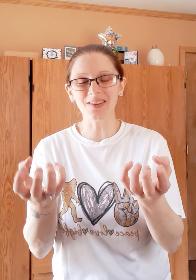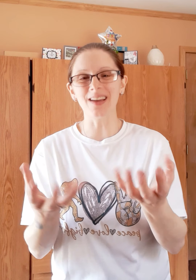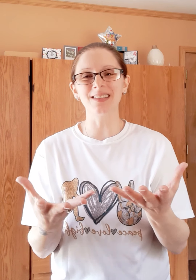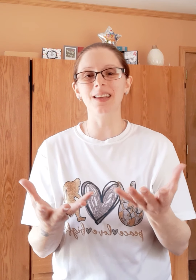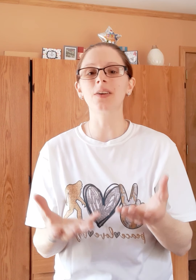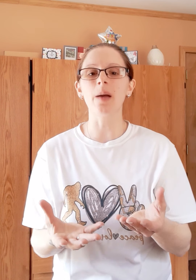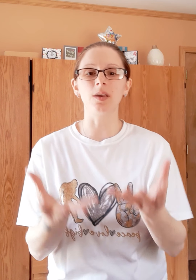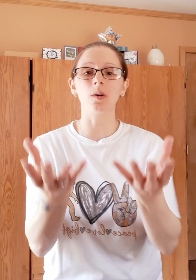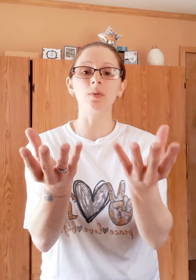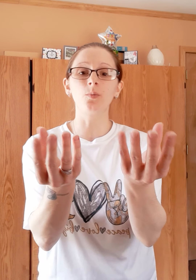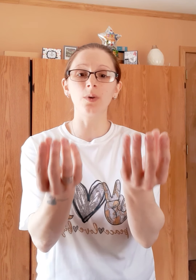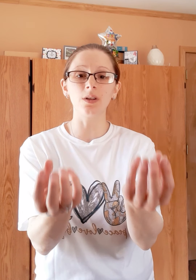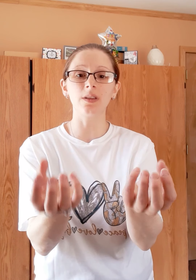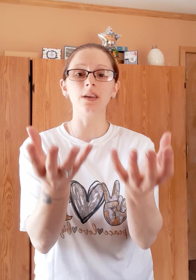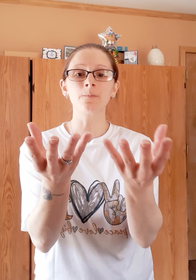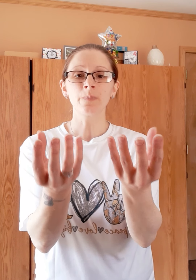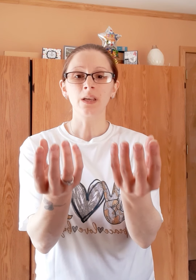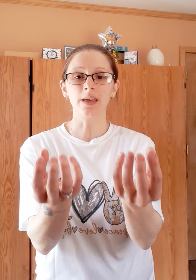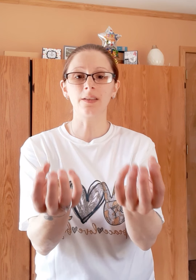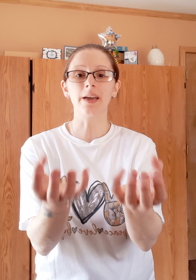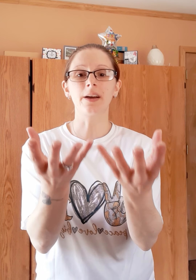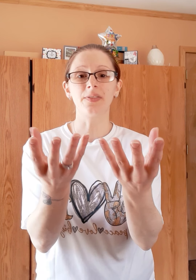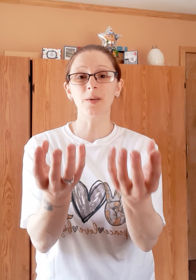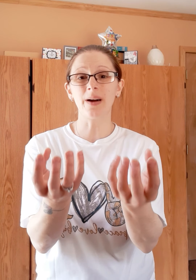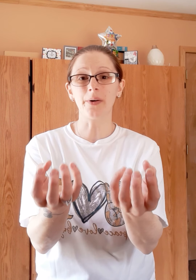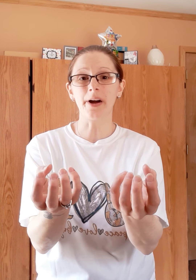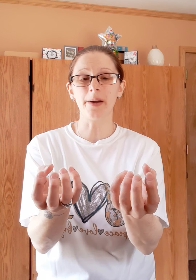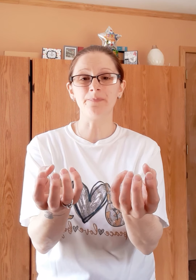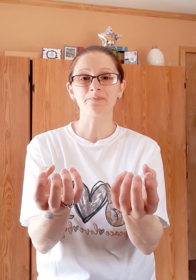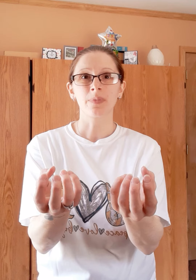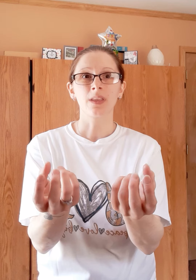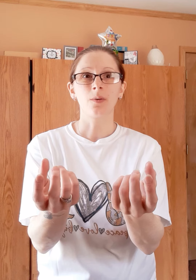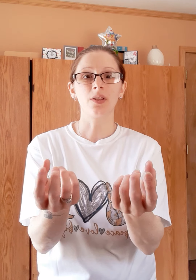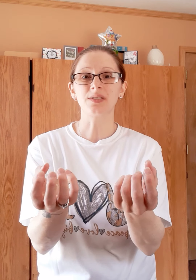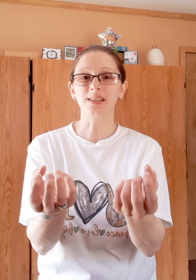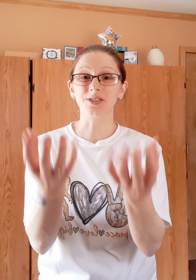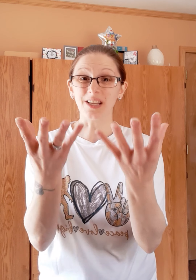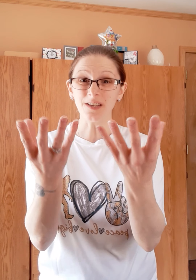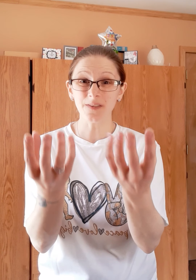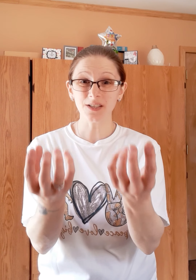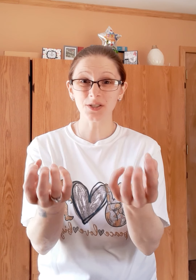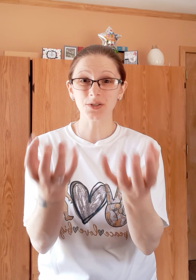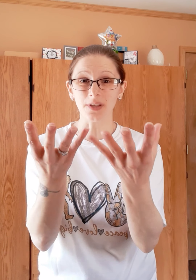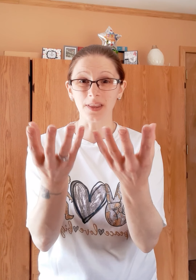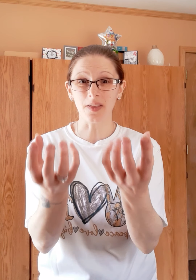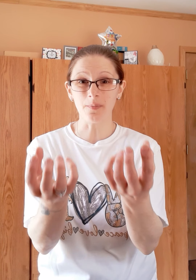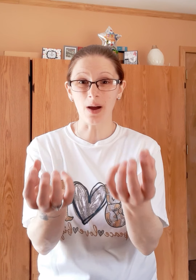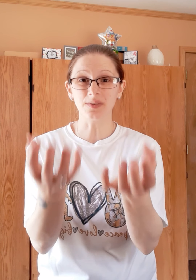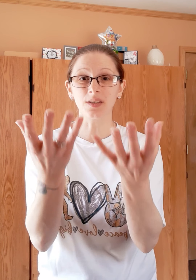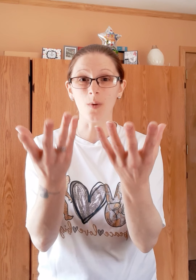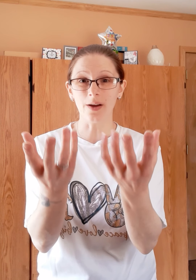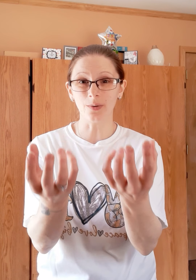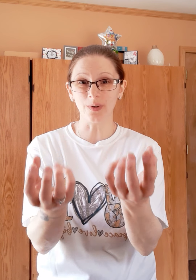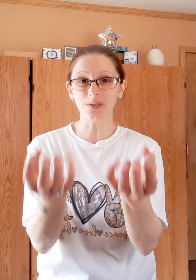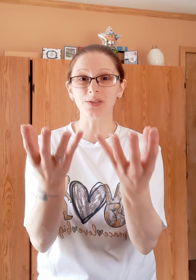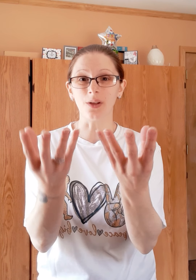crazy, like grabbing. You want to be really think about, what are those things? Jellyfish, like how they bounce in the water real slow,